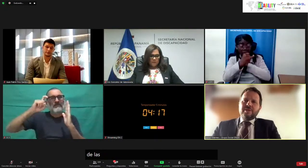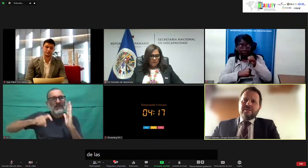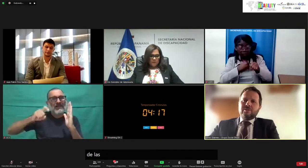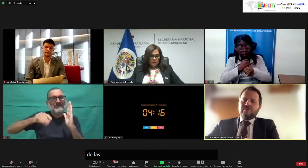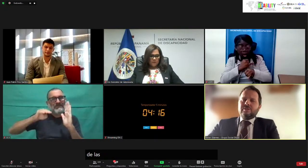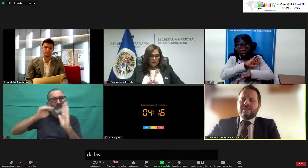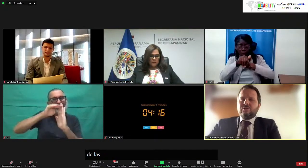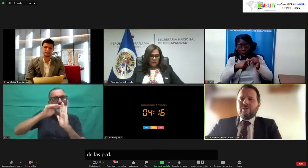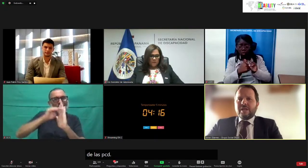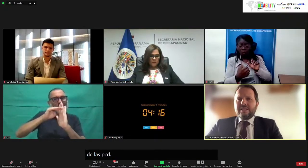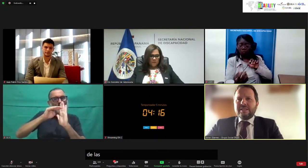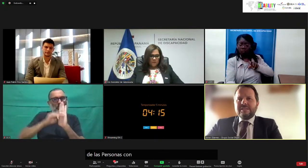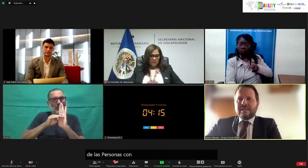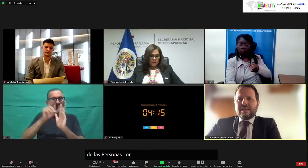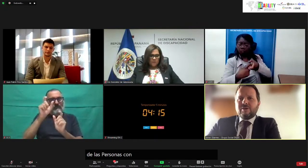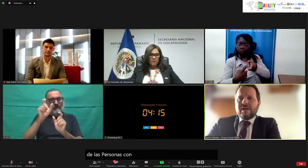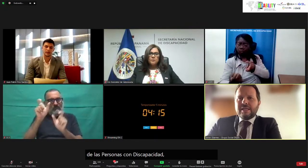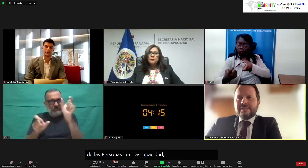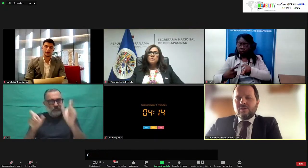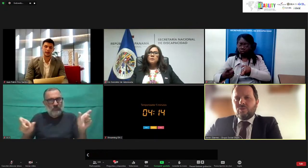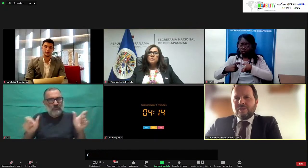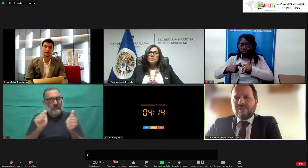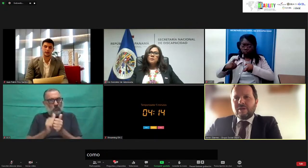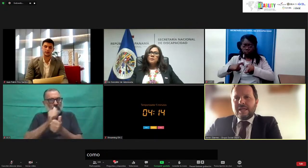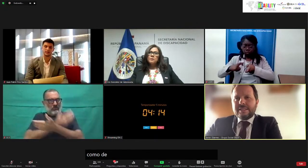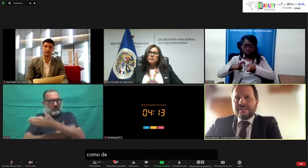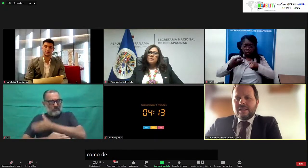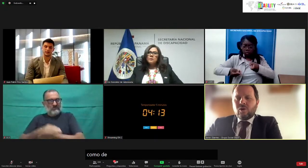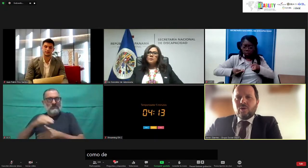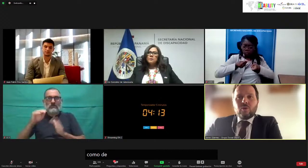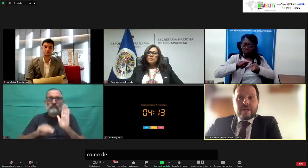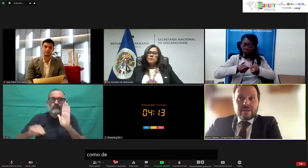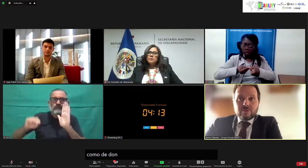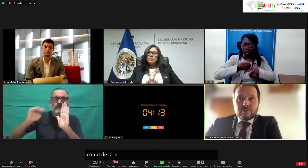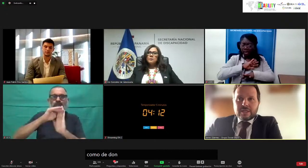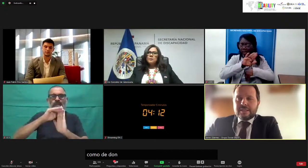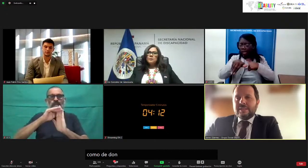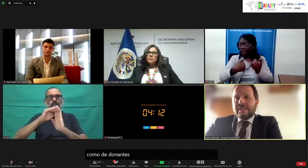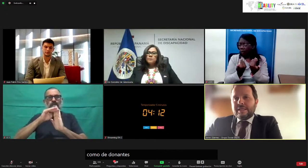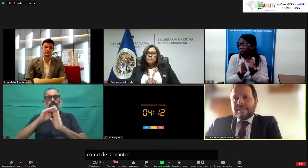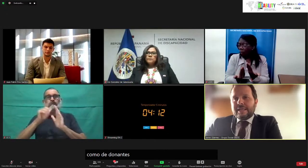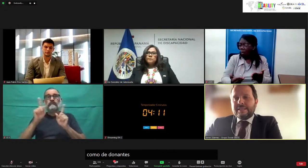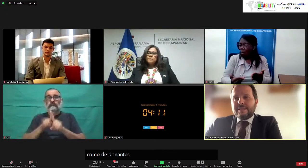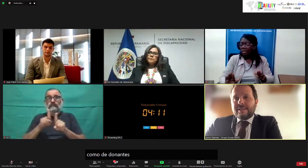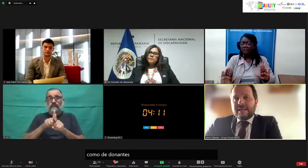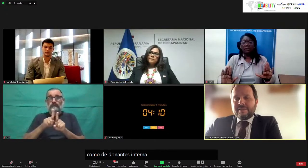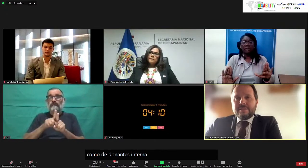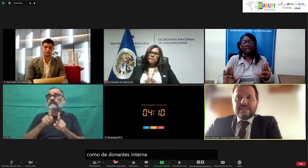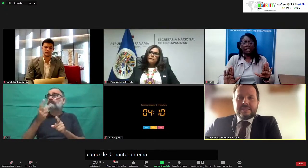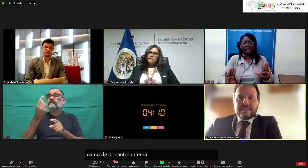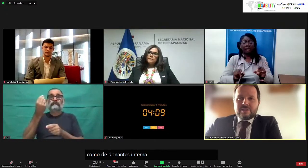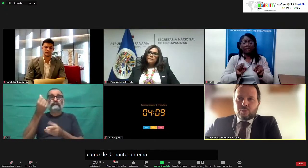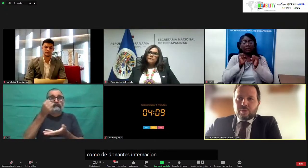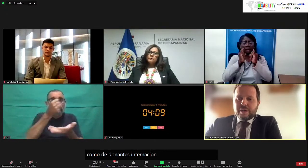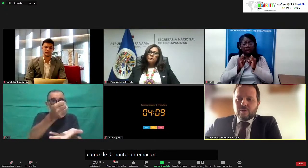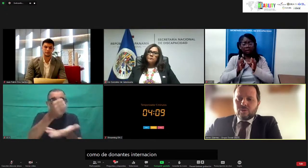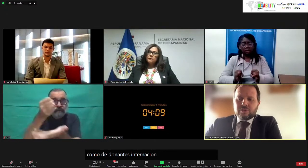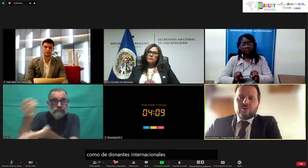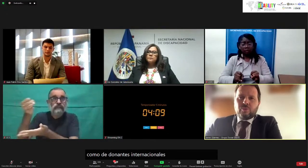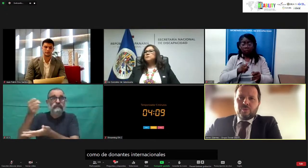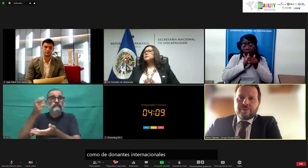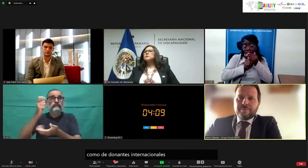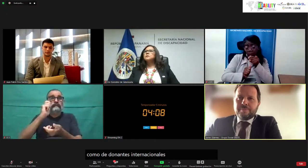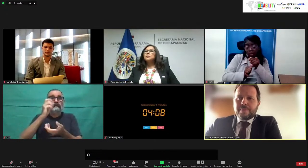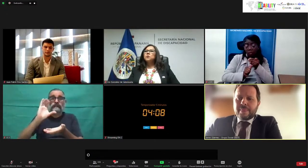estates and the whole movement of international donors foundational law or